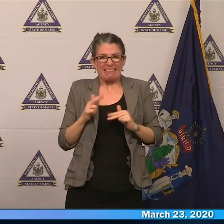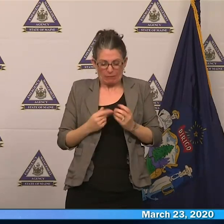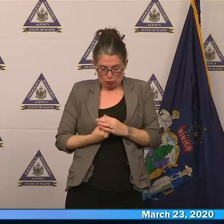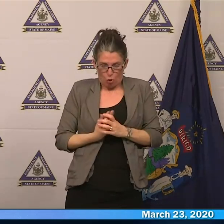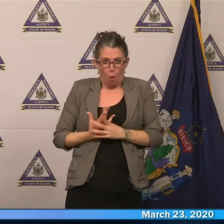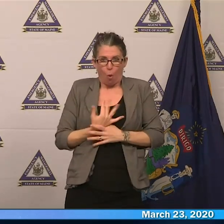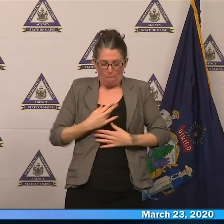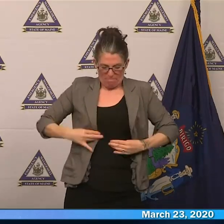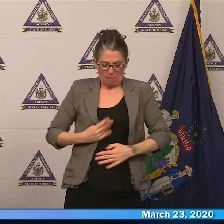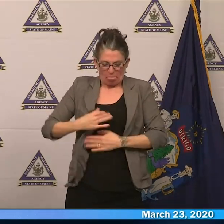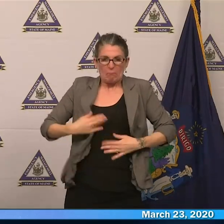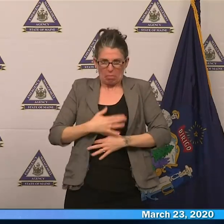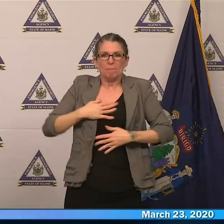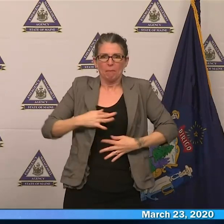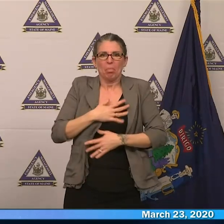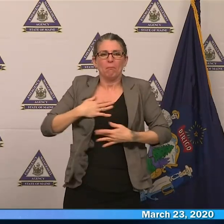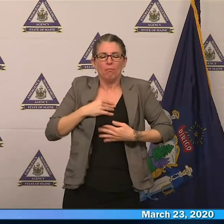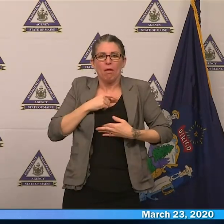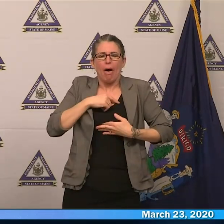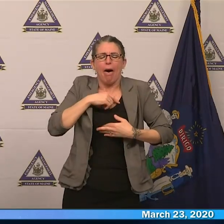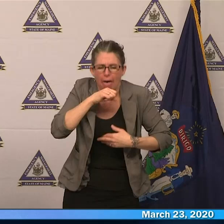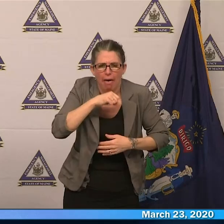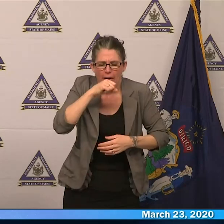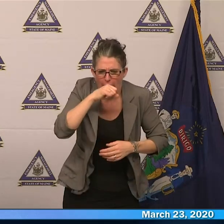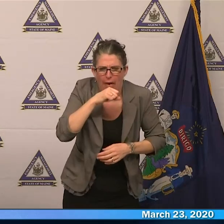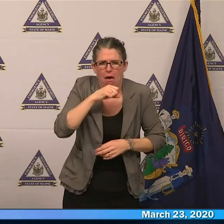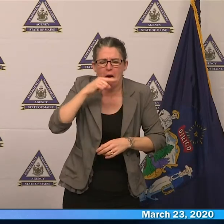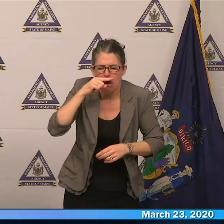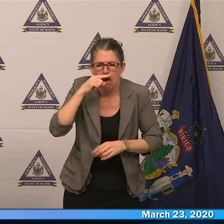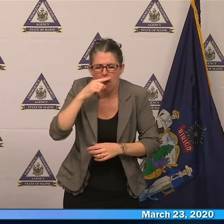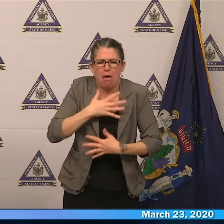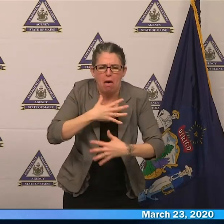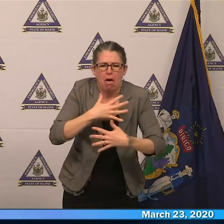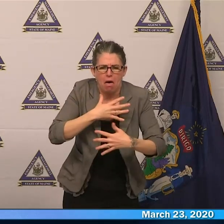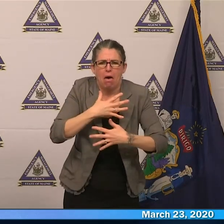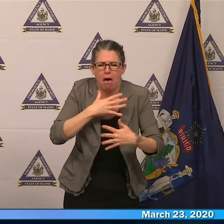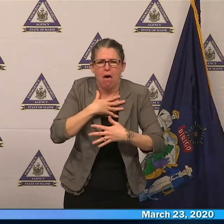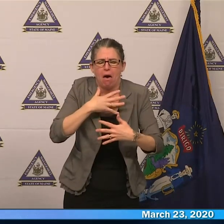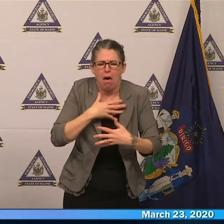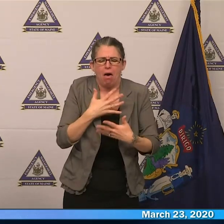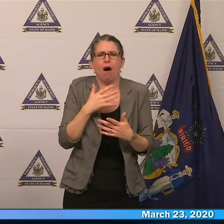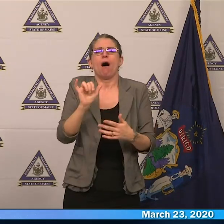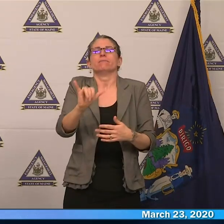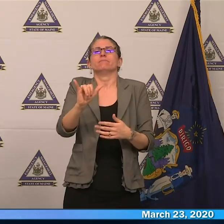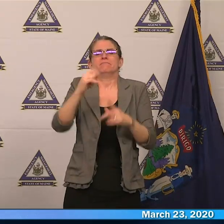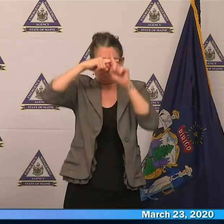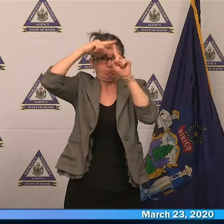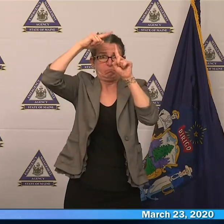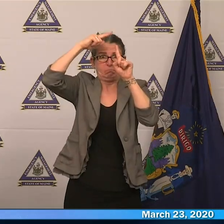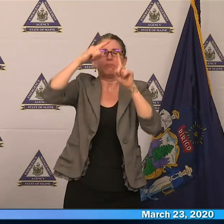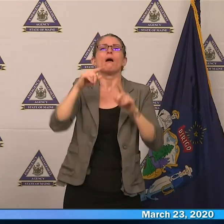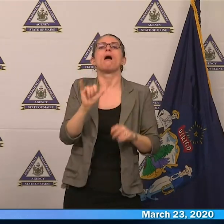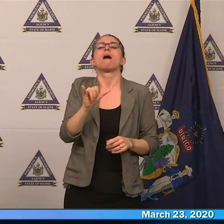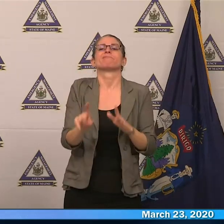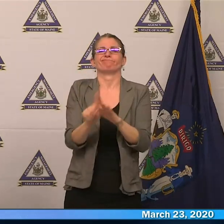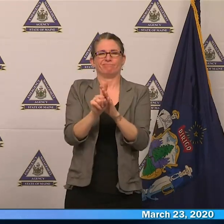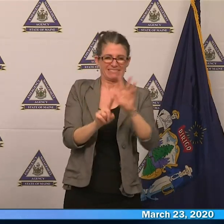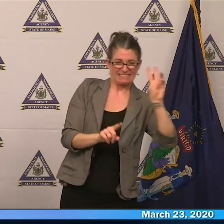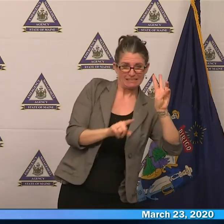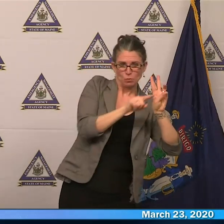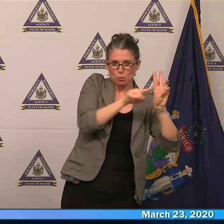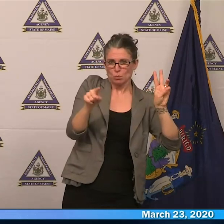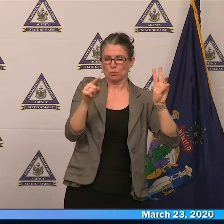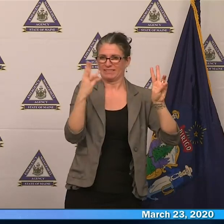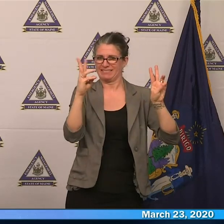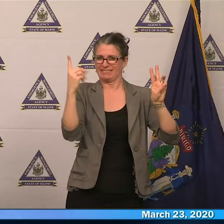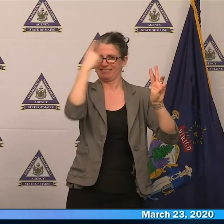else tells you that there is a case in your community is up to 16 days too late. So for that reason, we